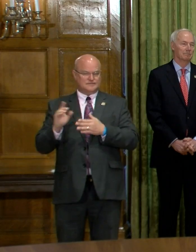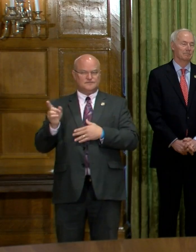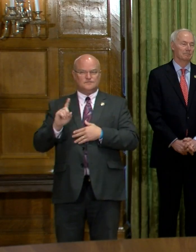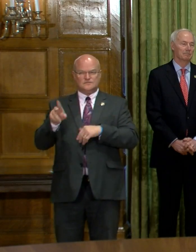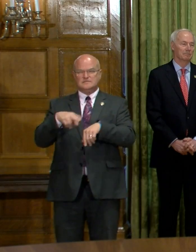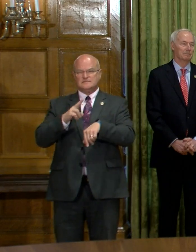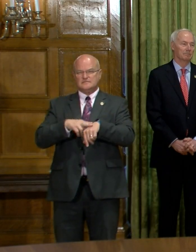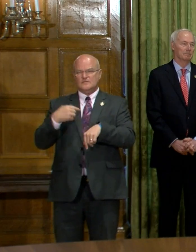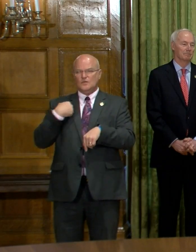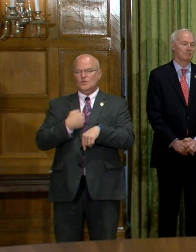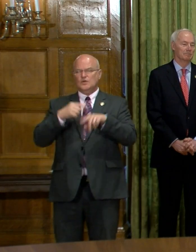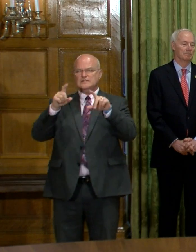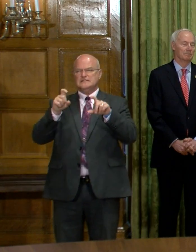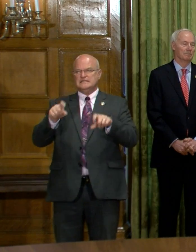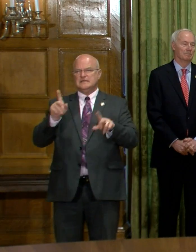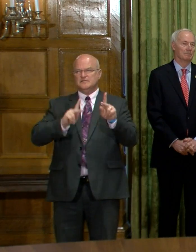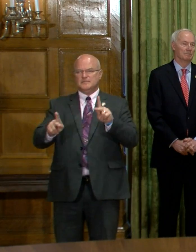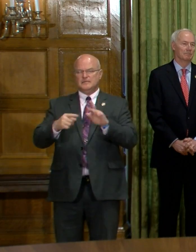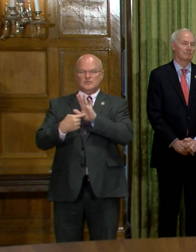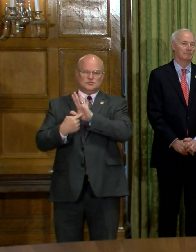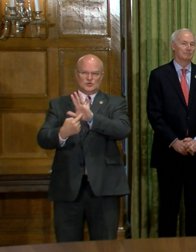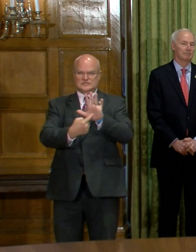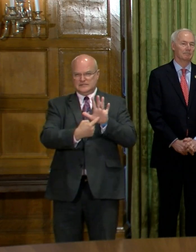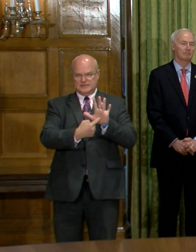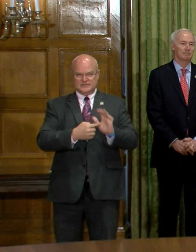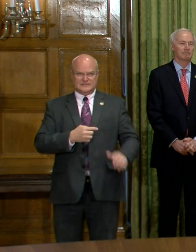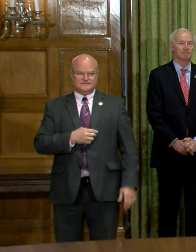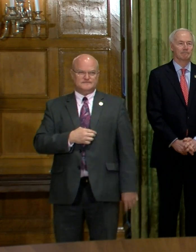where typically we're only testing those who are symptomatic.